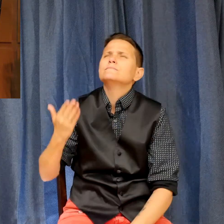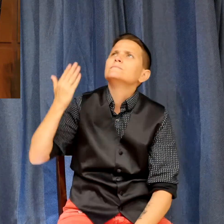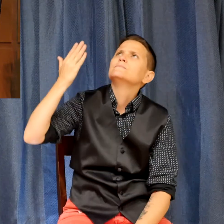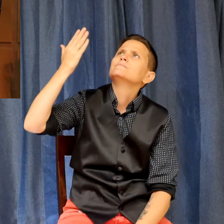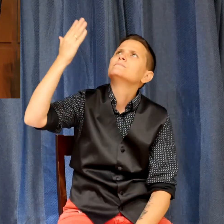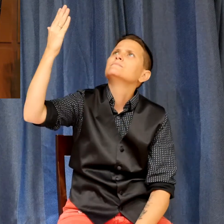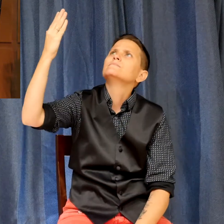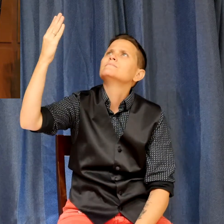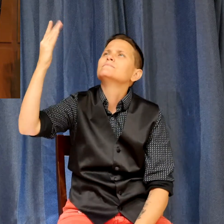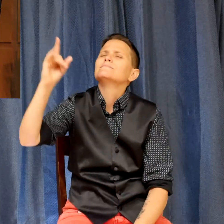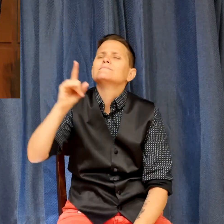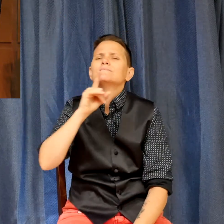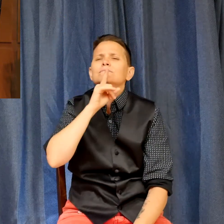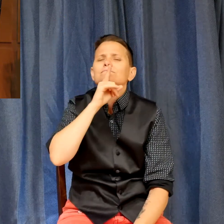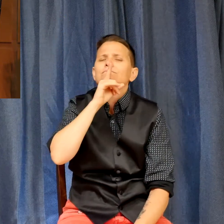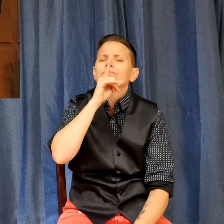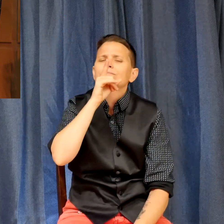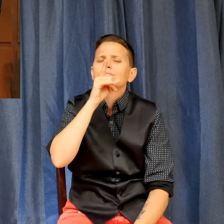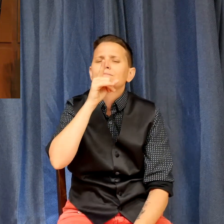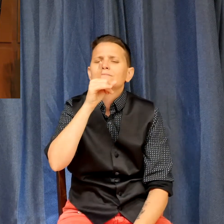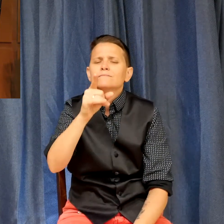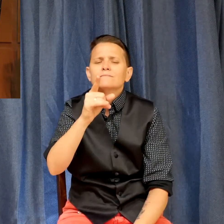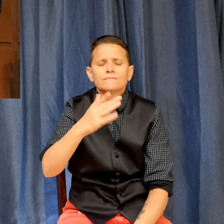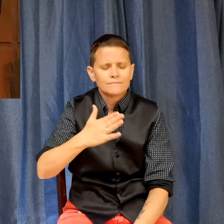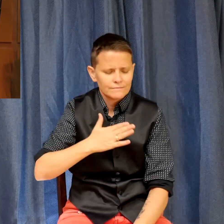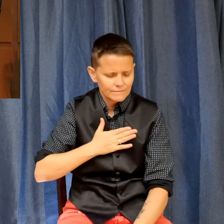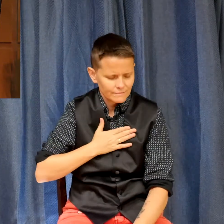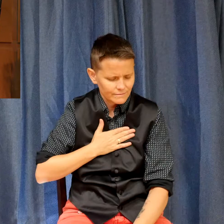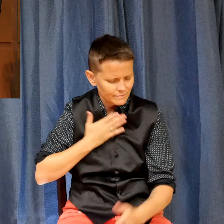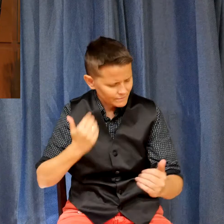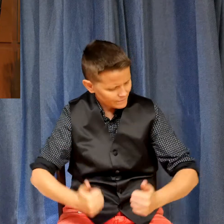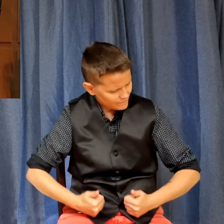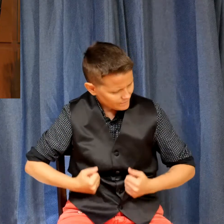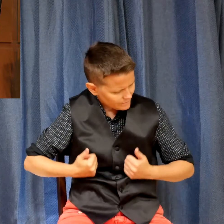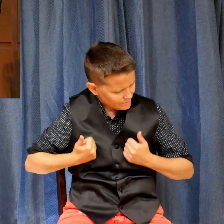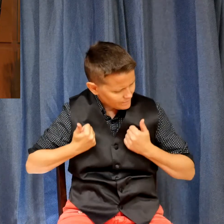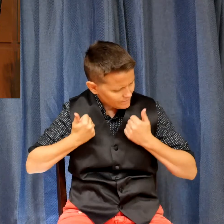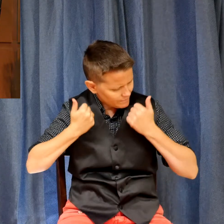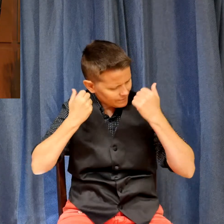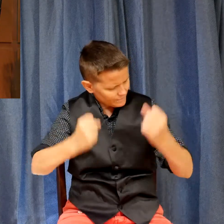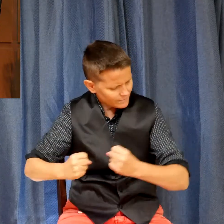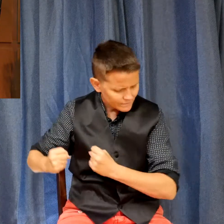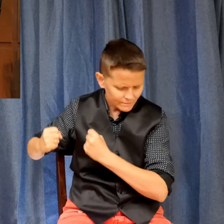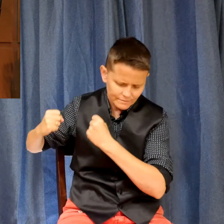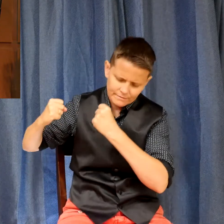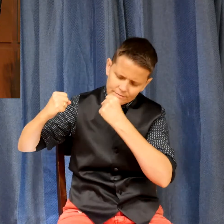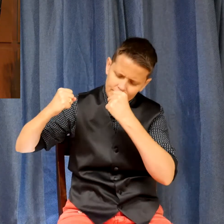You are the strength of my